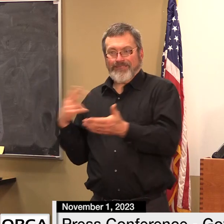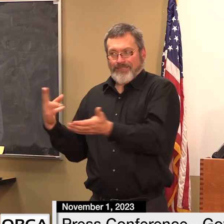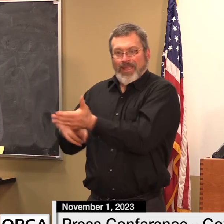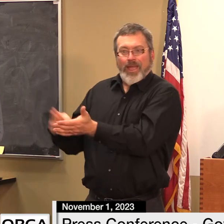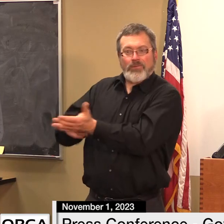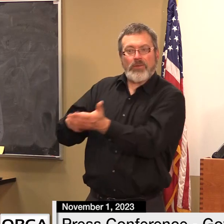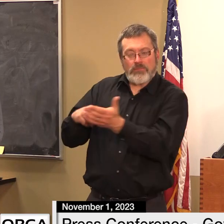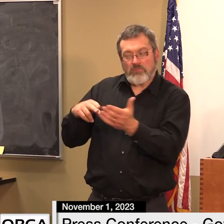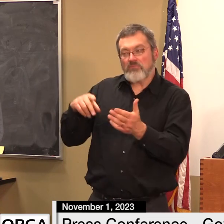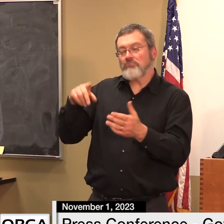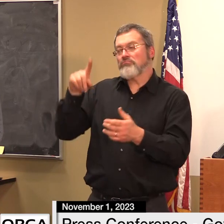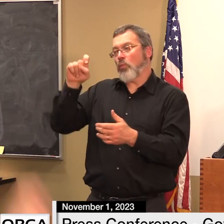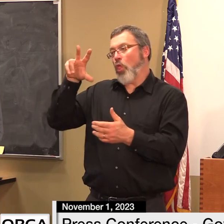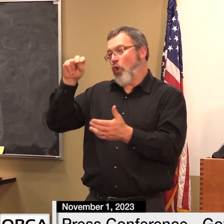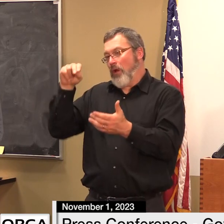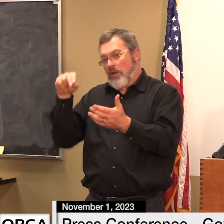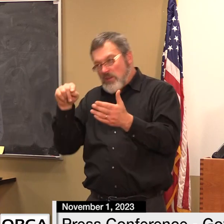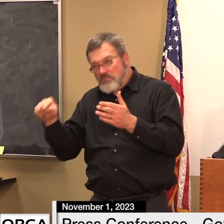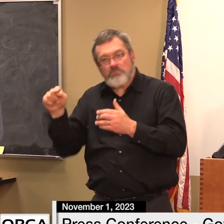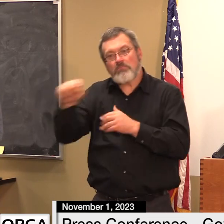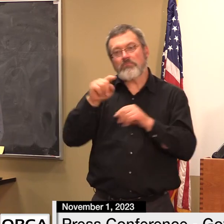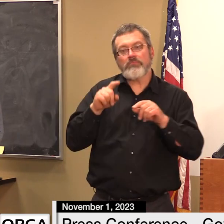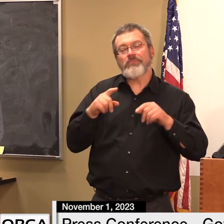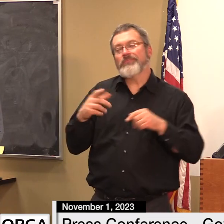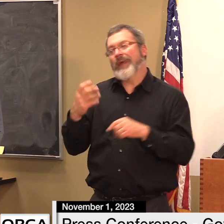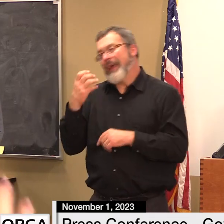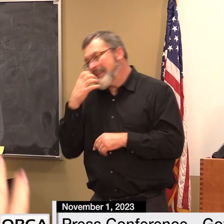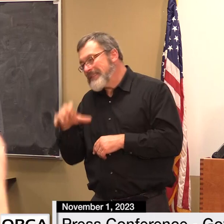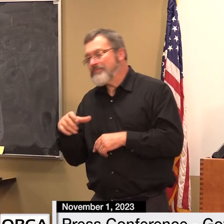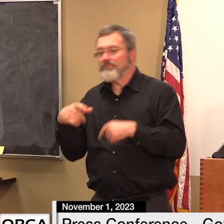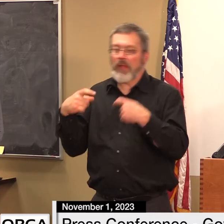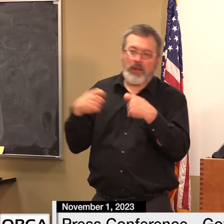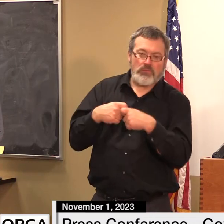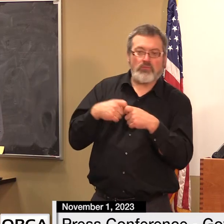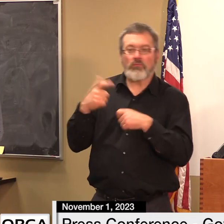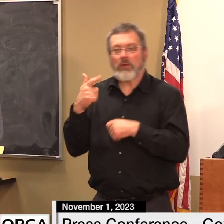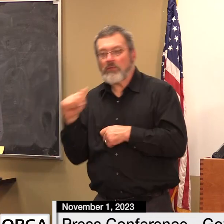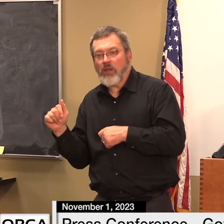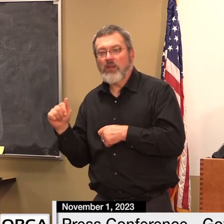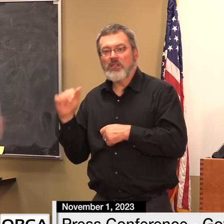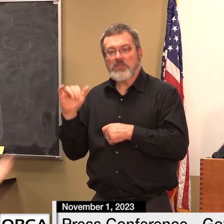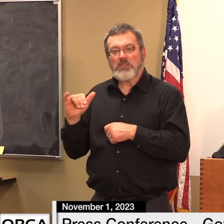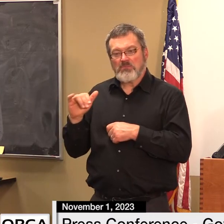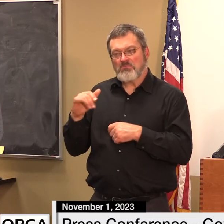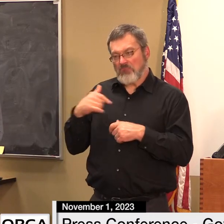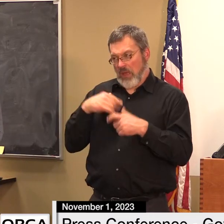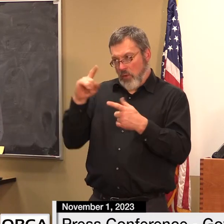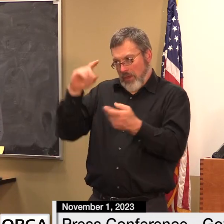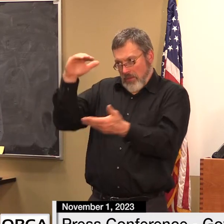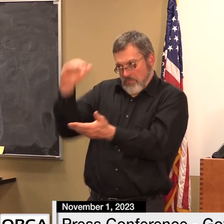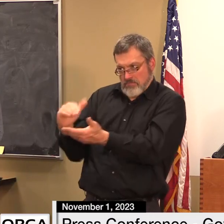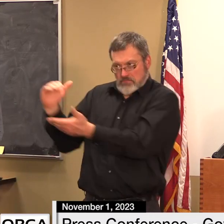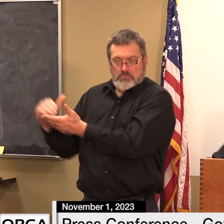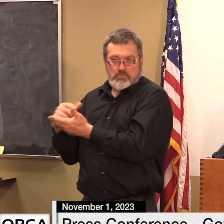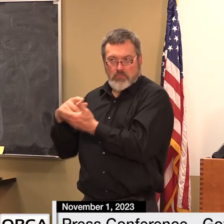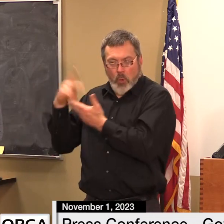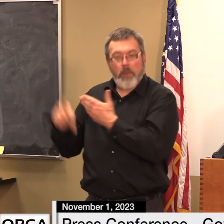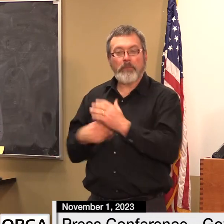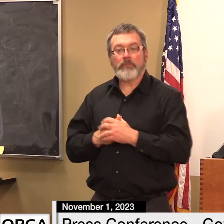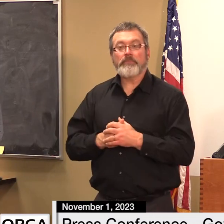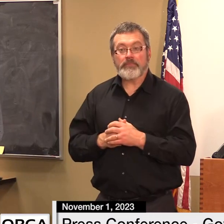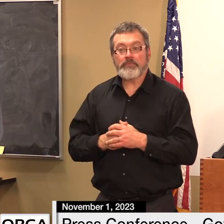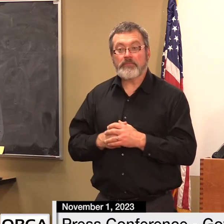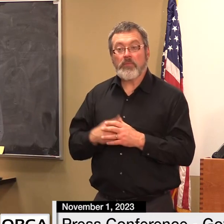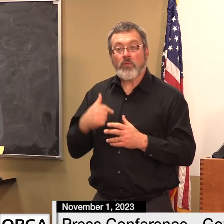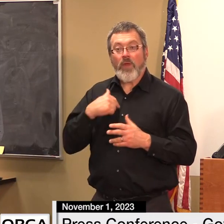electricians, plumbers, heating contractors, and abatement contractors. Both state and federal funds are used to weatherize